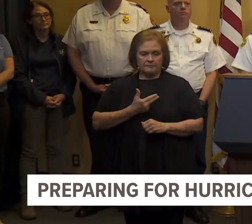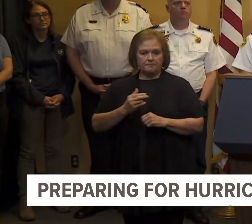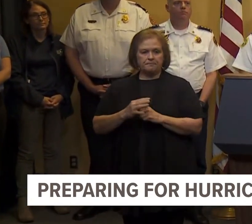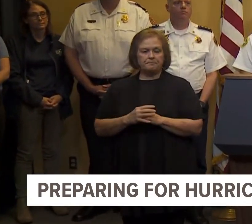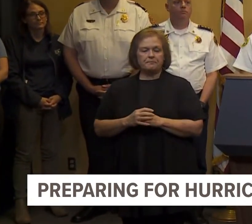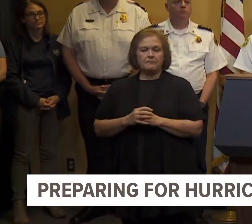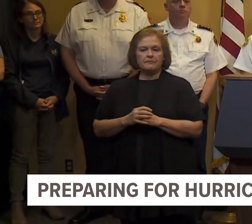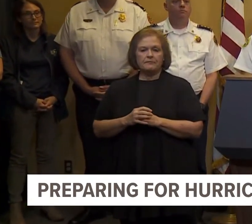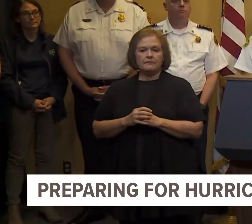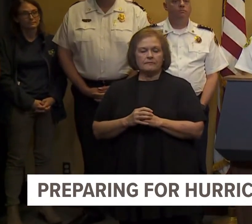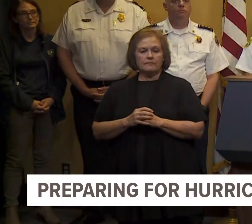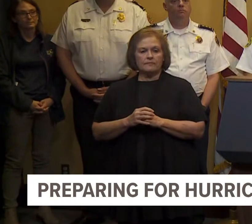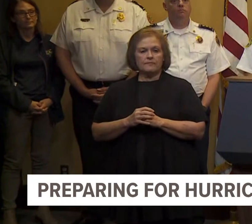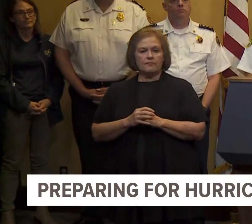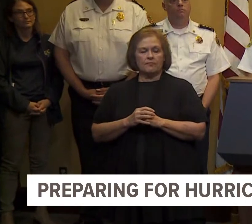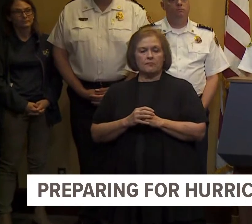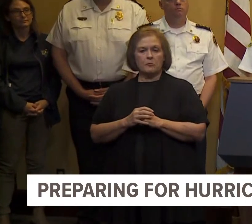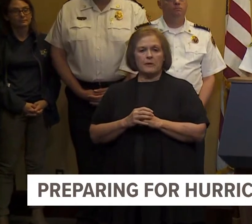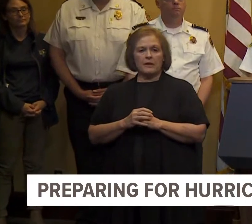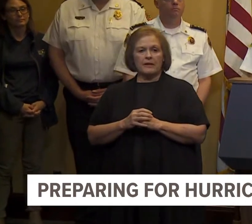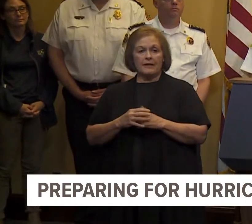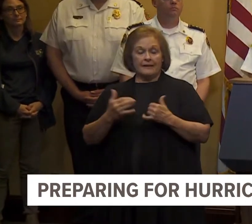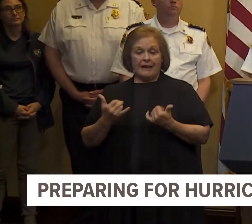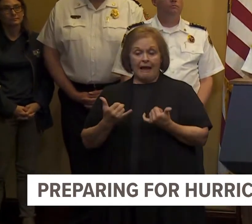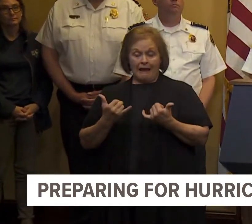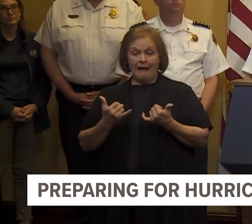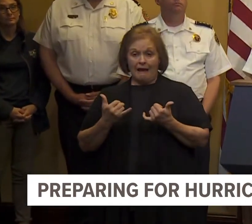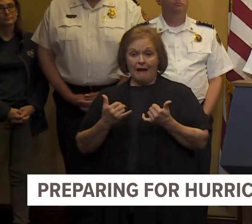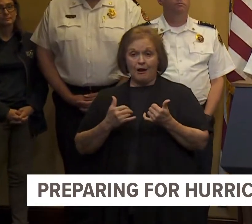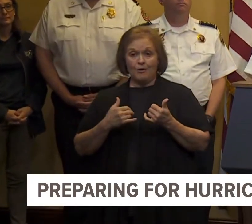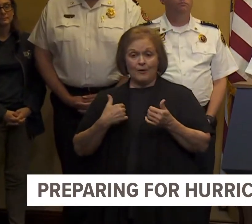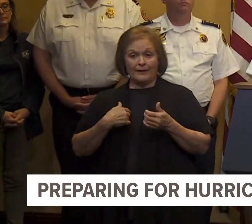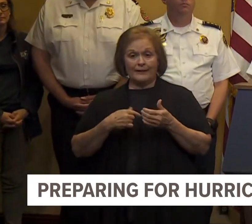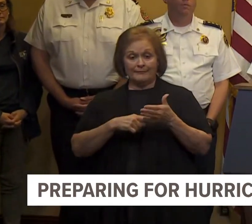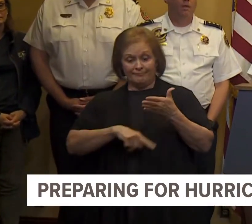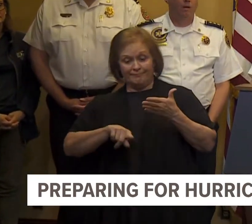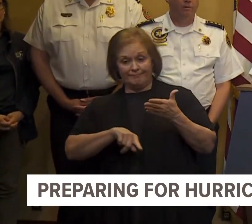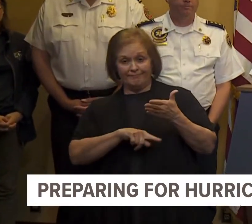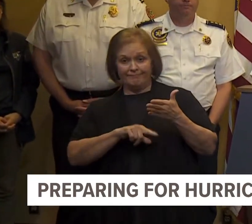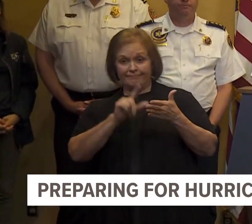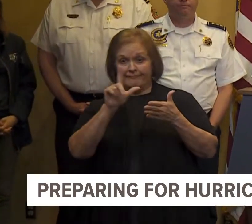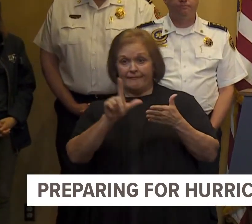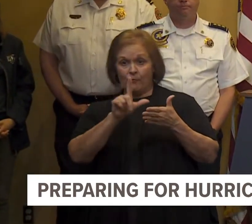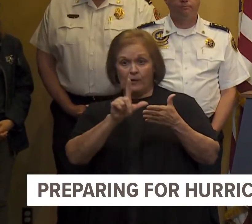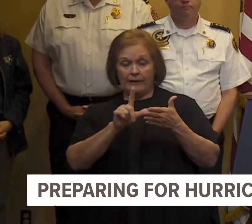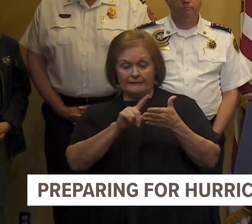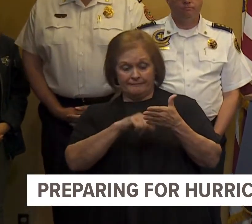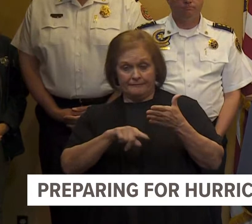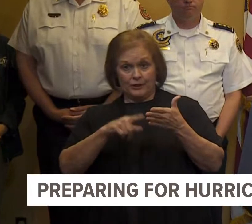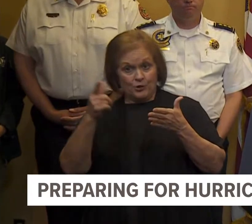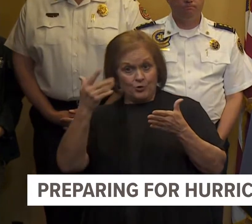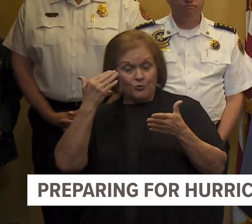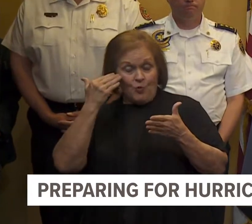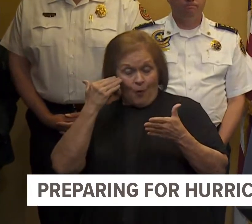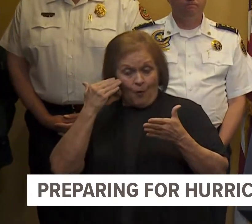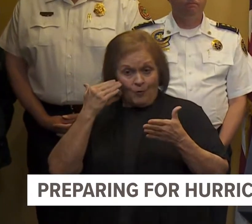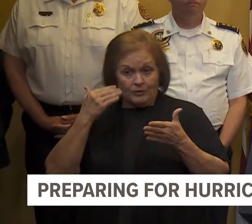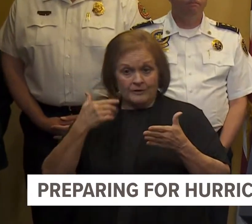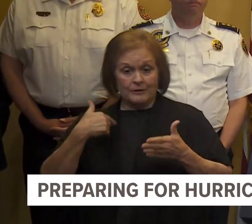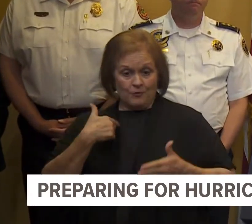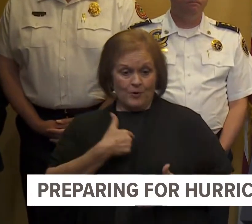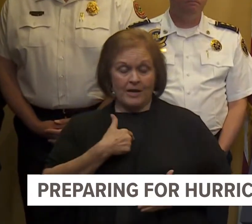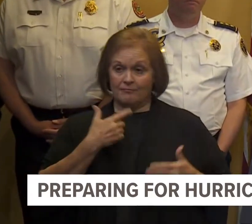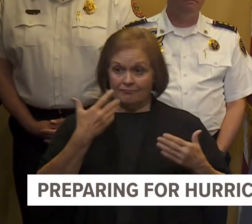New Orleans. You know, as a low-lying city and on the front lines of climate change, no city knows the importance of